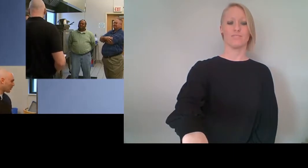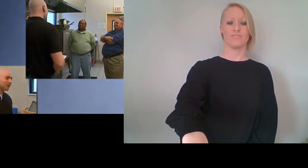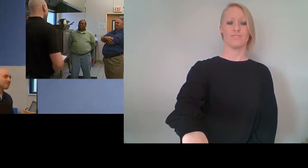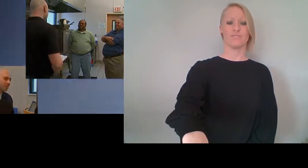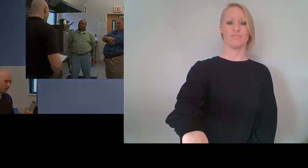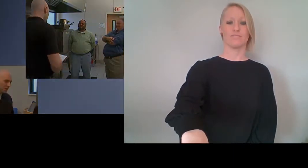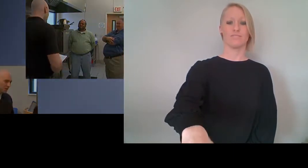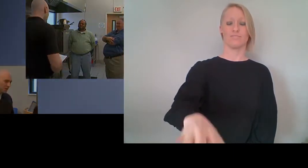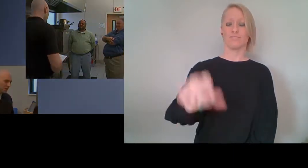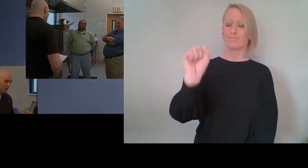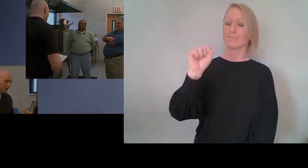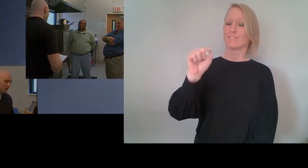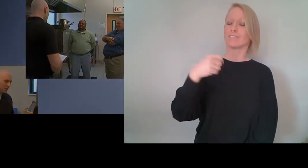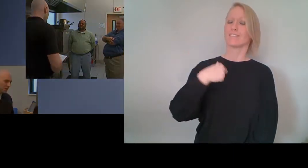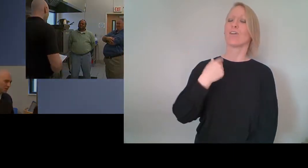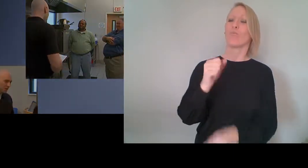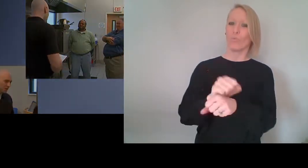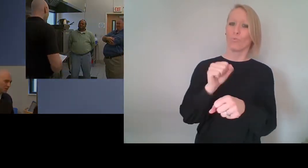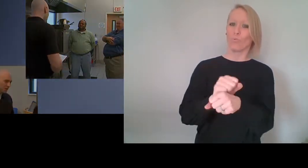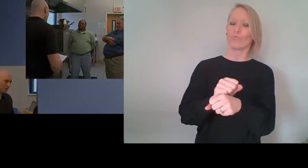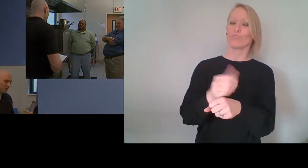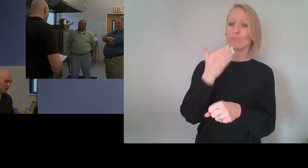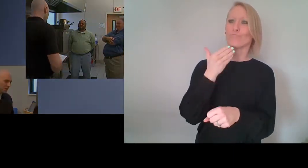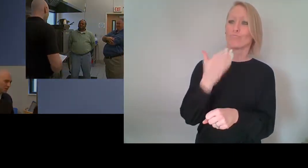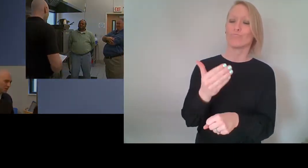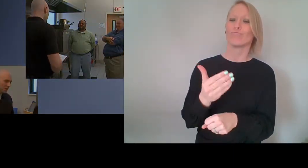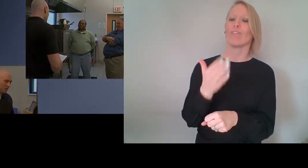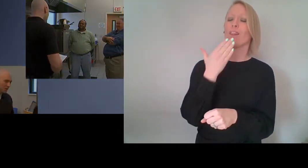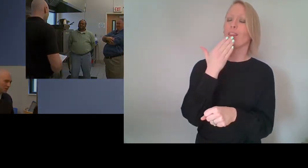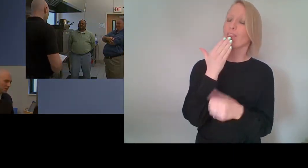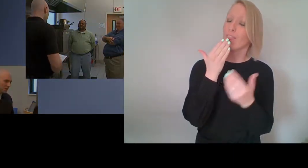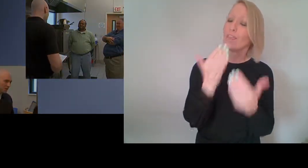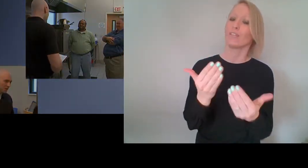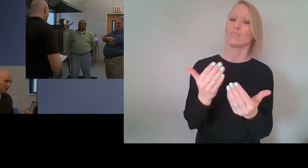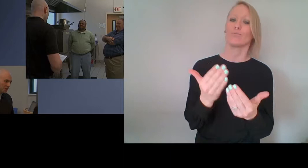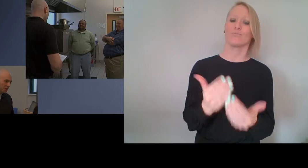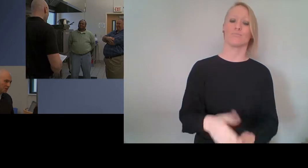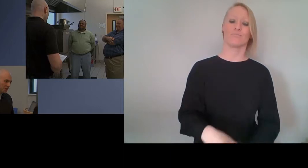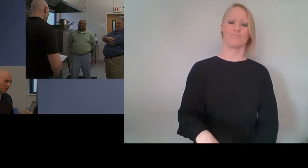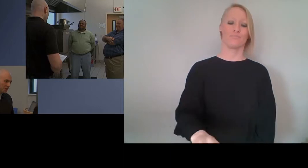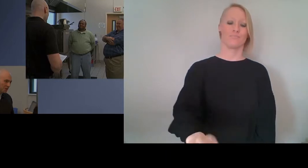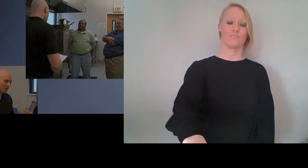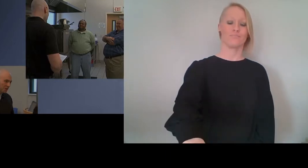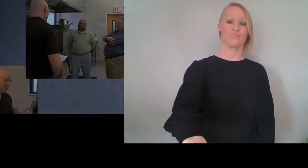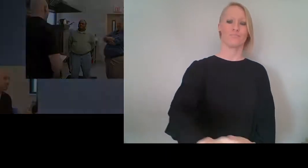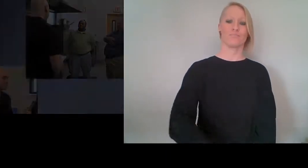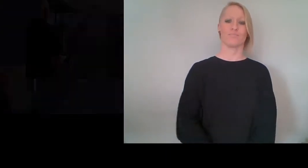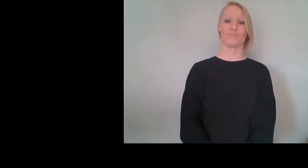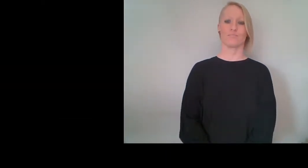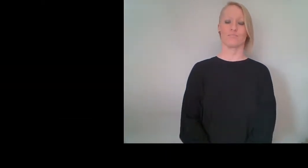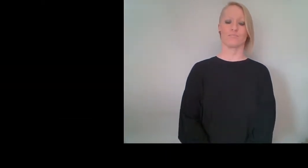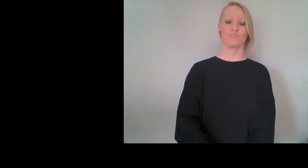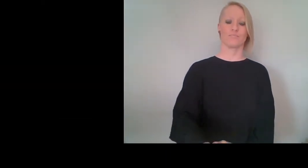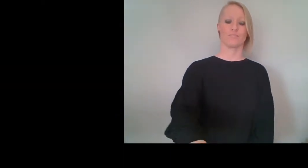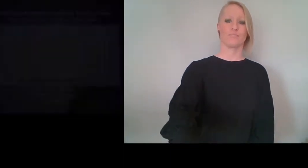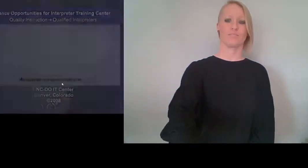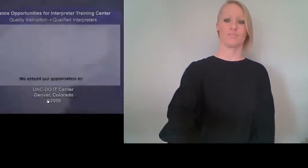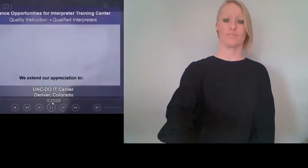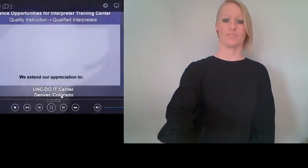I will work on it. Thank you.